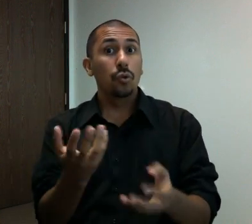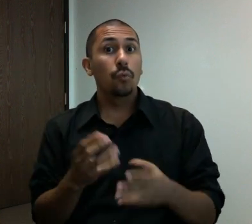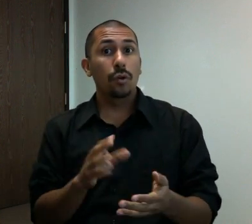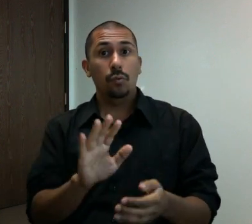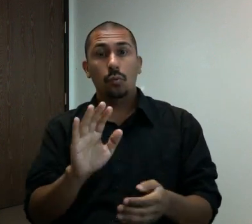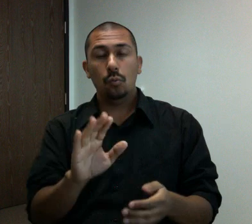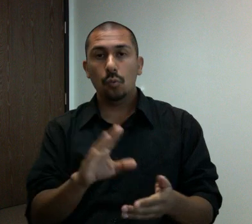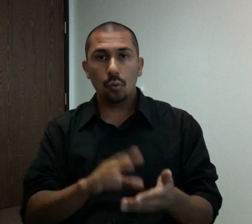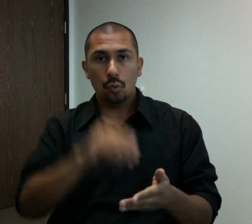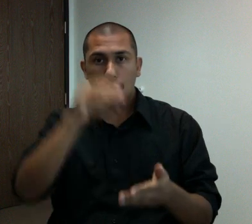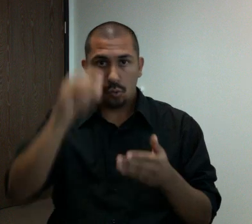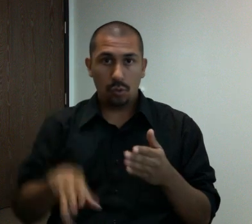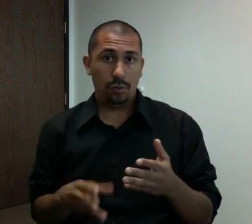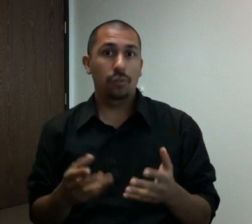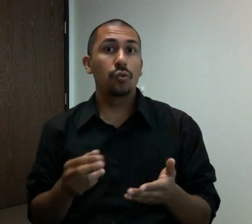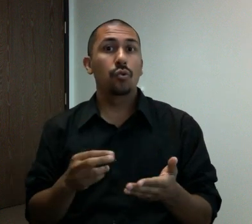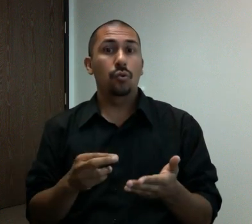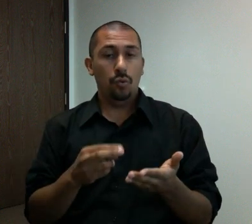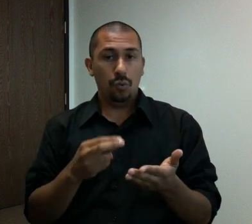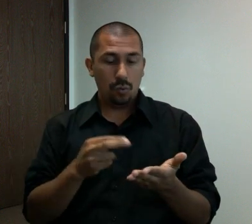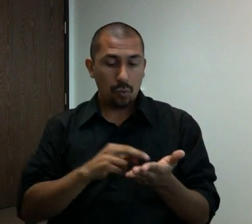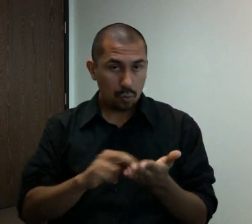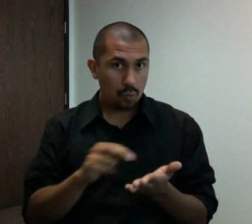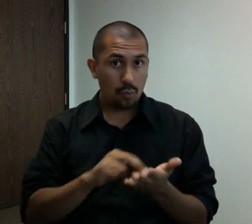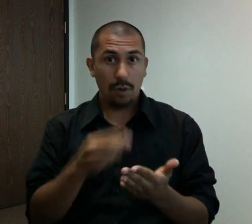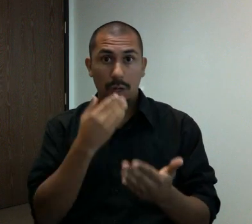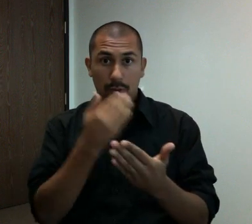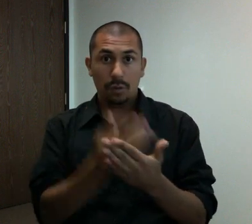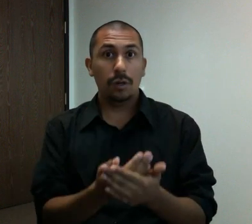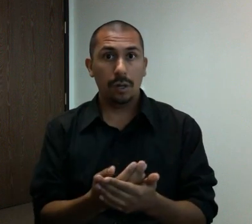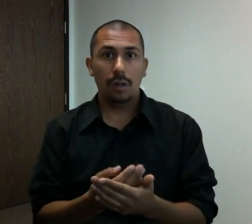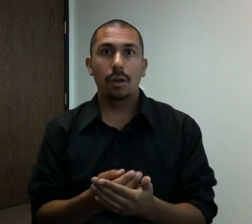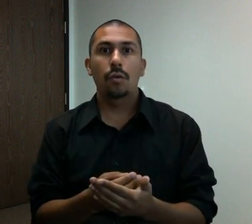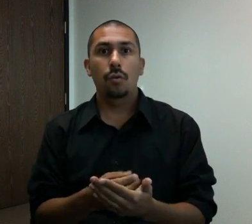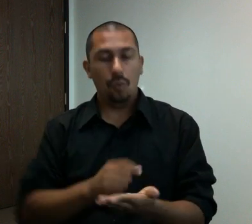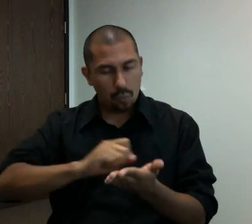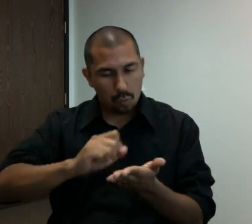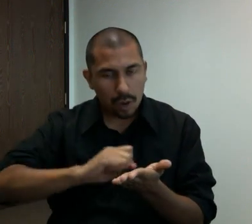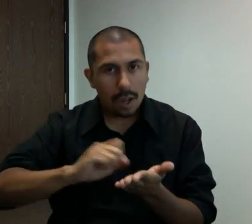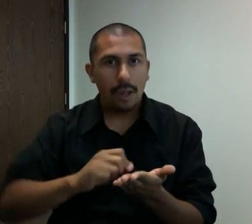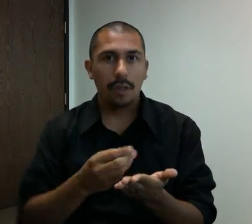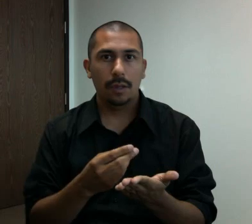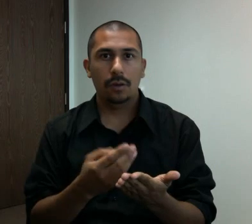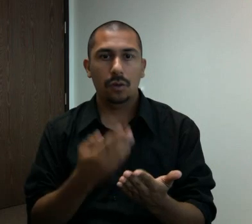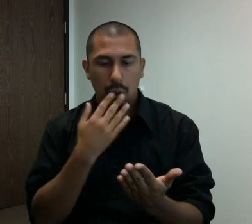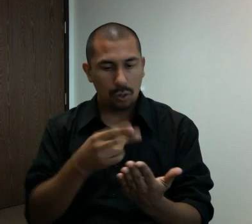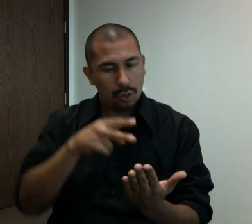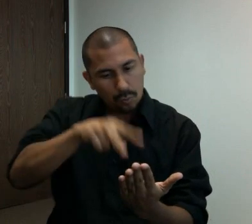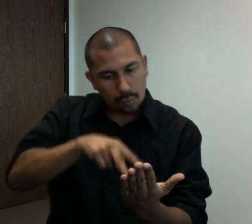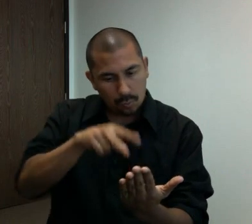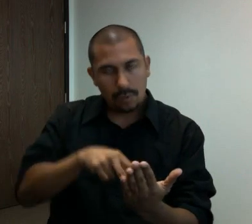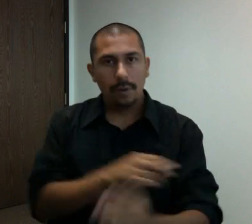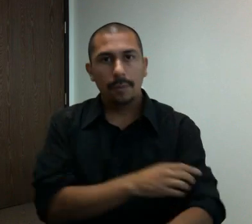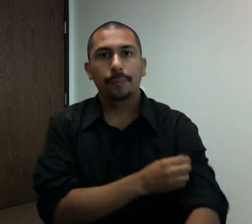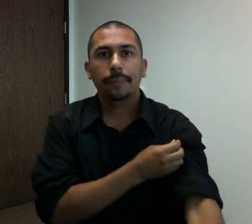mixed bag of reading assignments that don't have any real coherence or any sort of theme. So I like to think about giving my